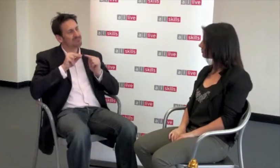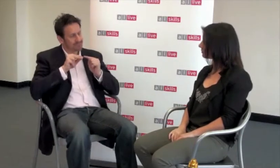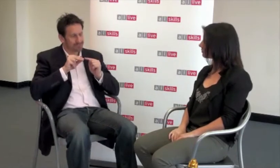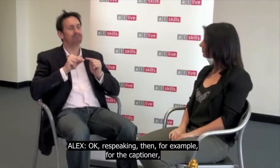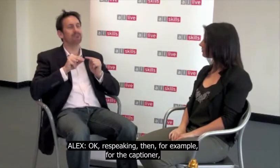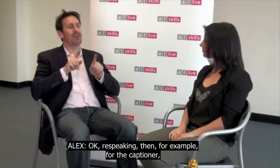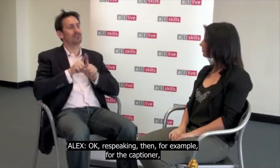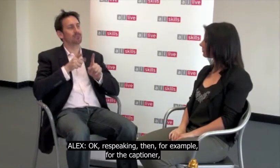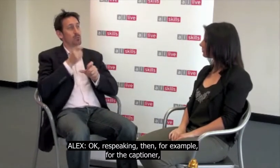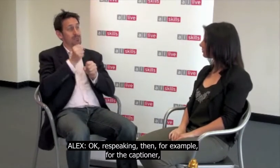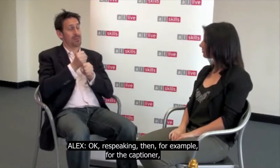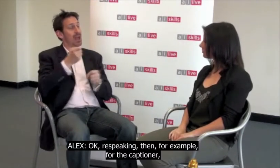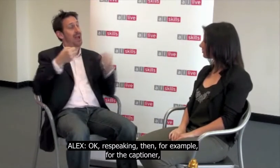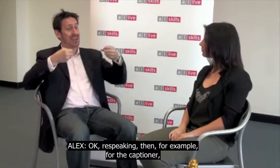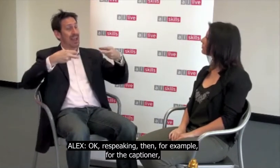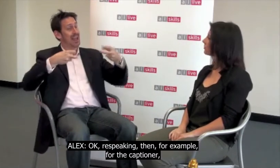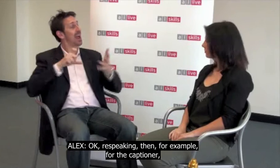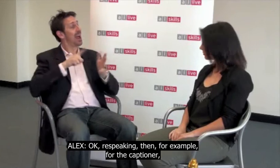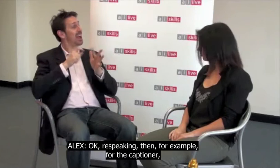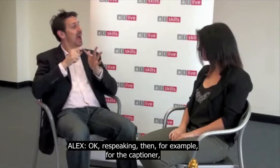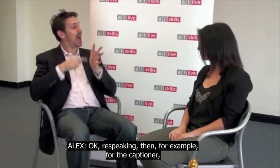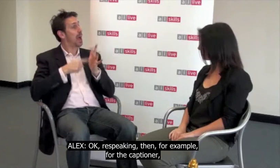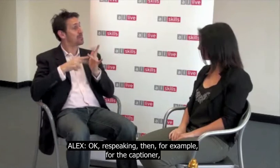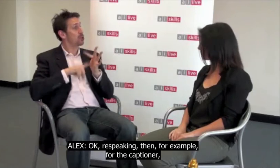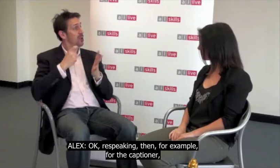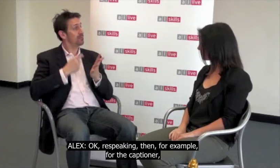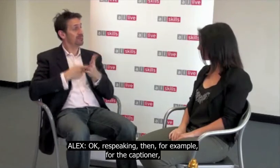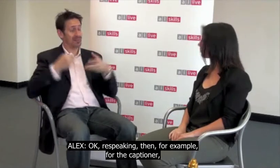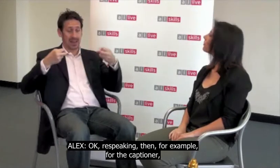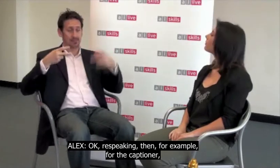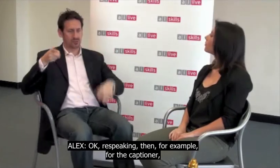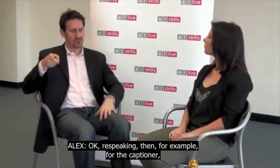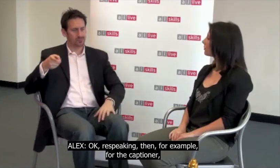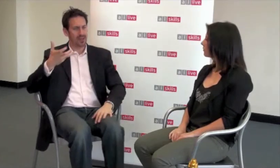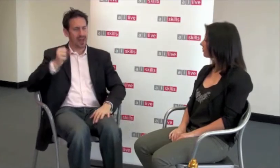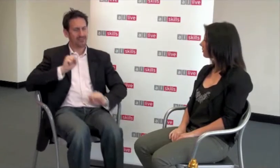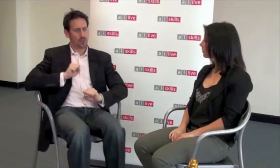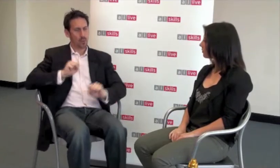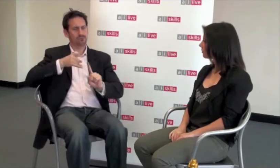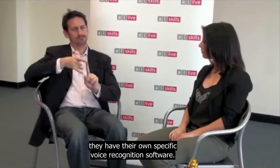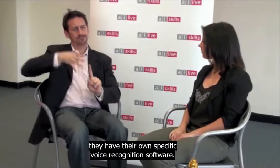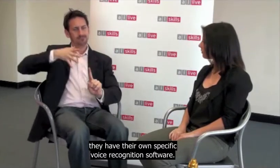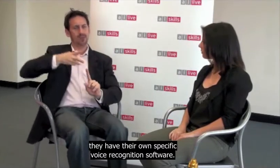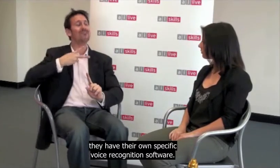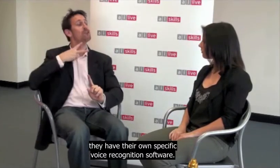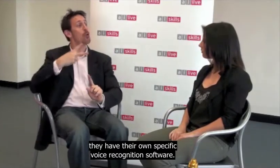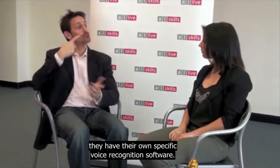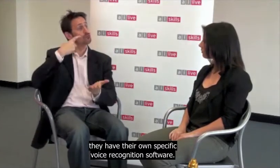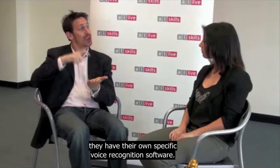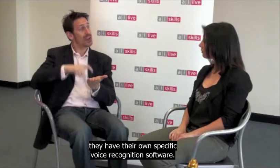Okay, re-speaking then, for example, for the captioner, they have their own specific